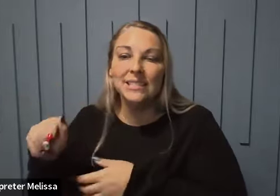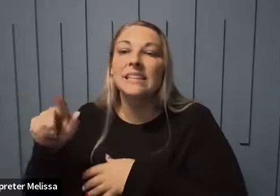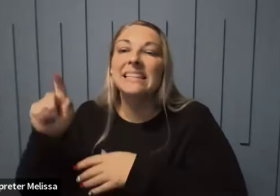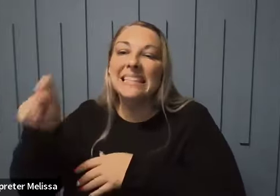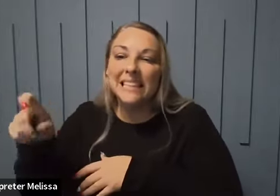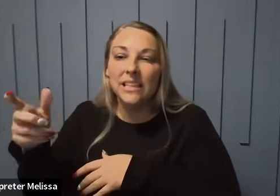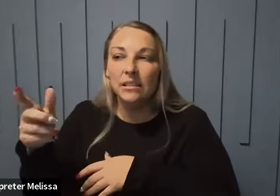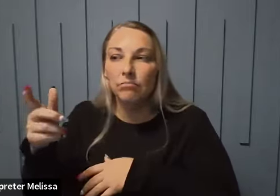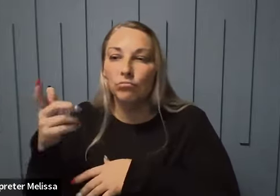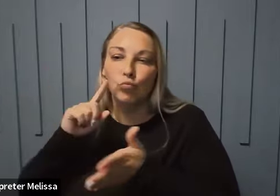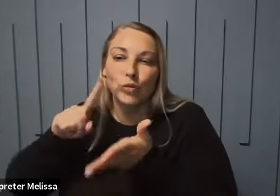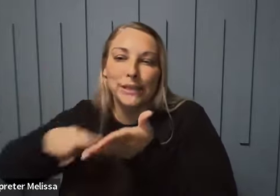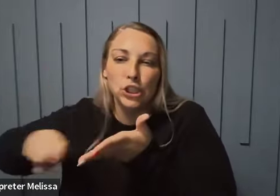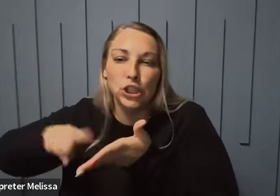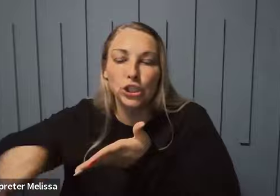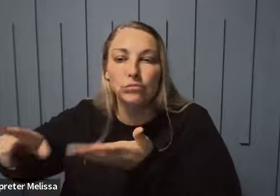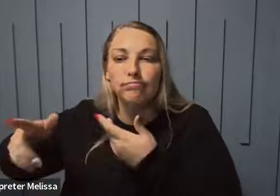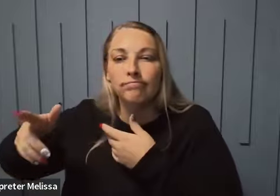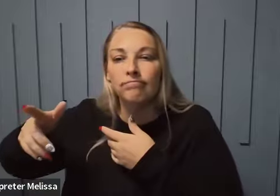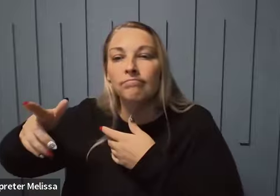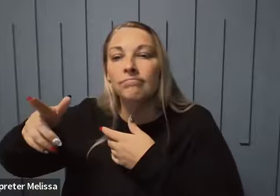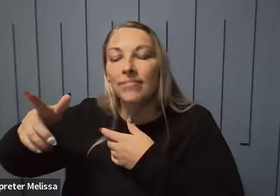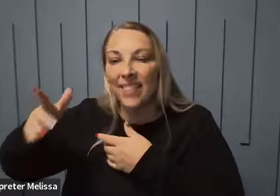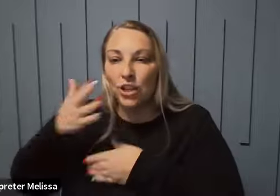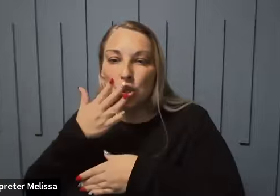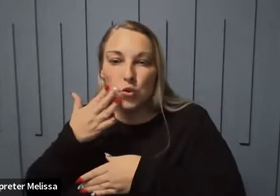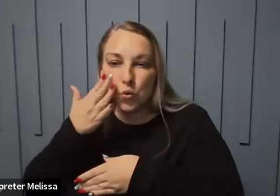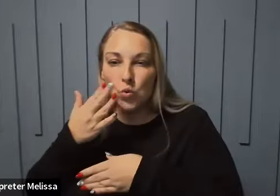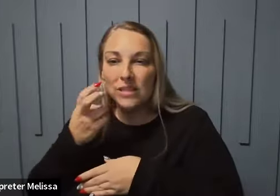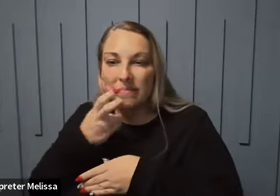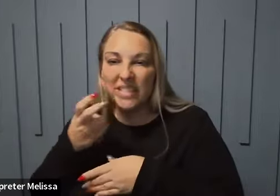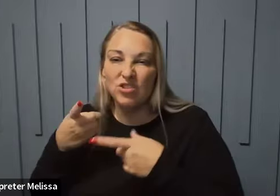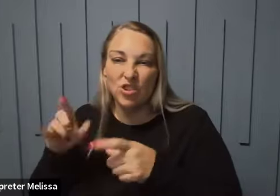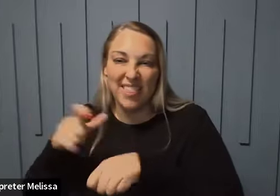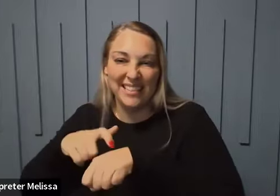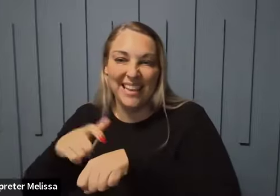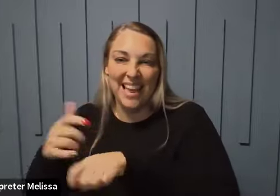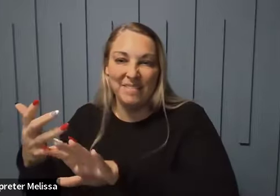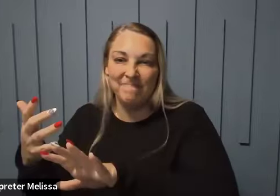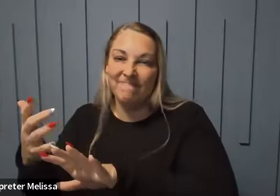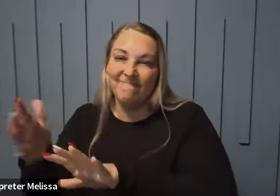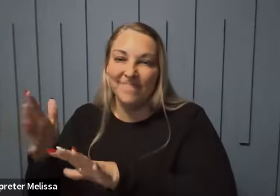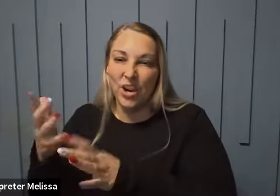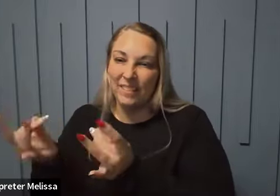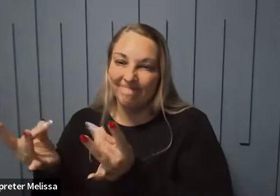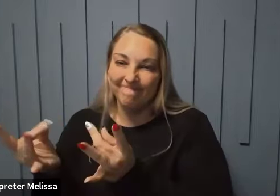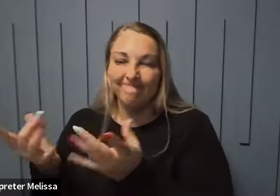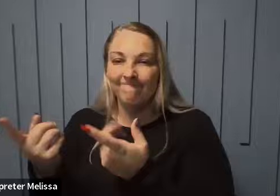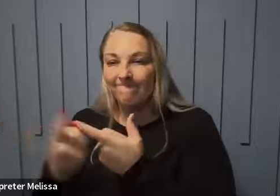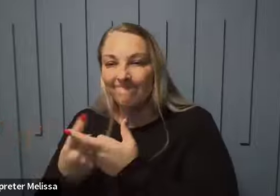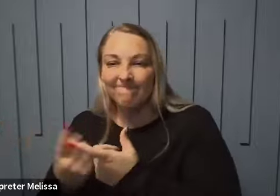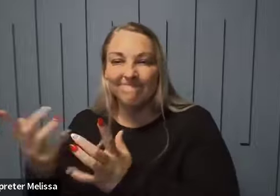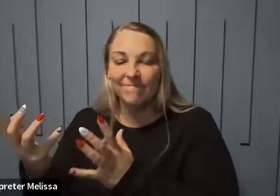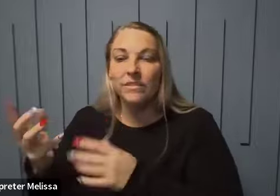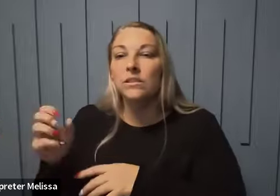was caused by the journey we soon would take. But the reading in this book is what really convinced our reading specialist that we needed